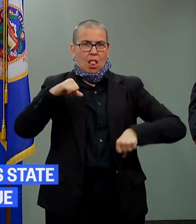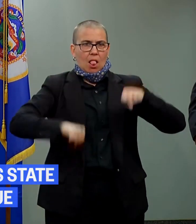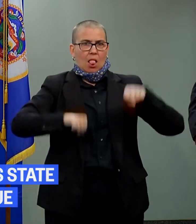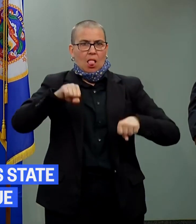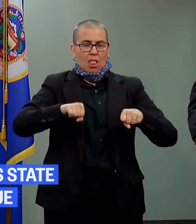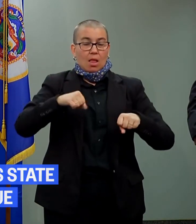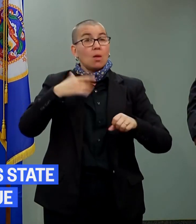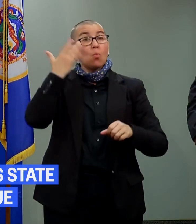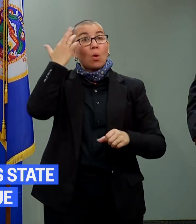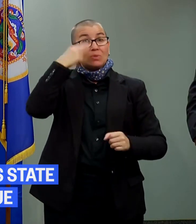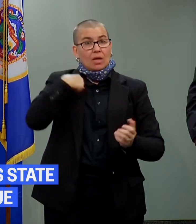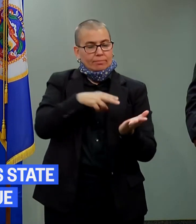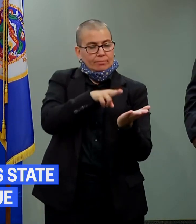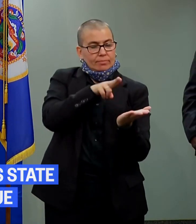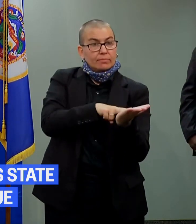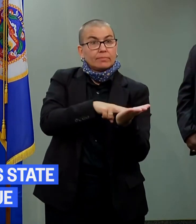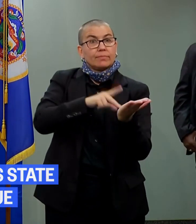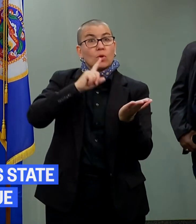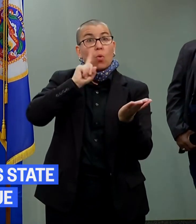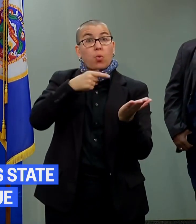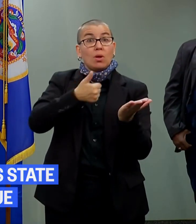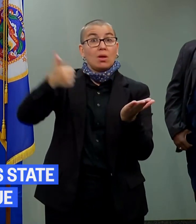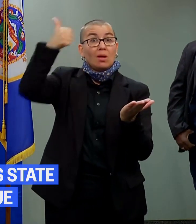one of the problems we have with this is,